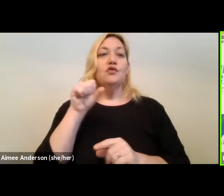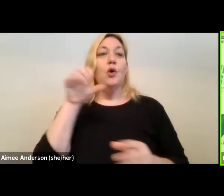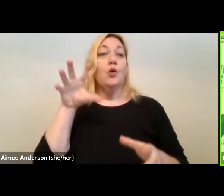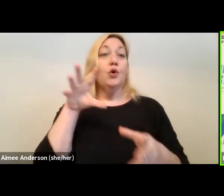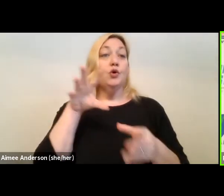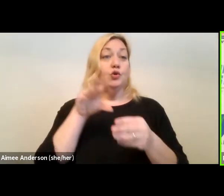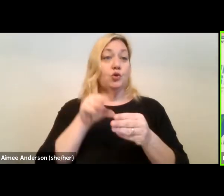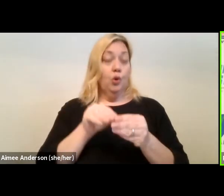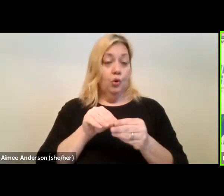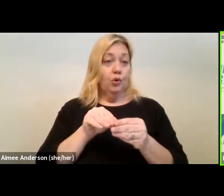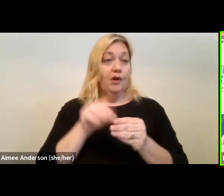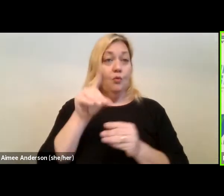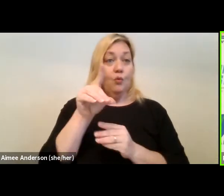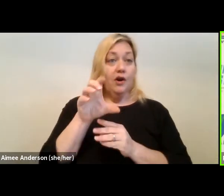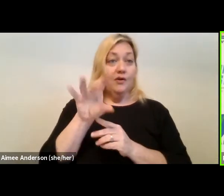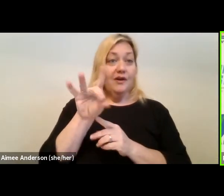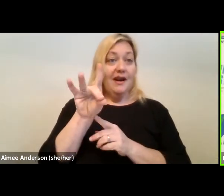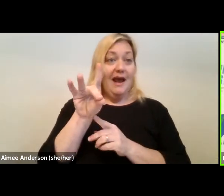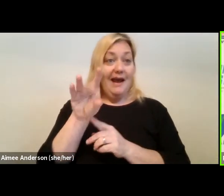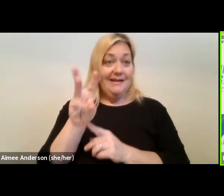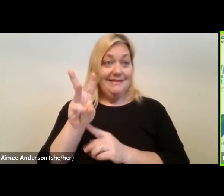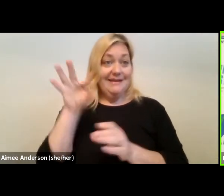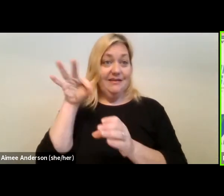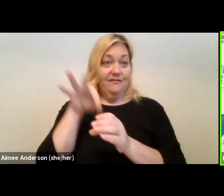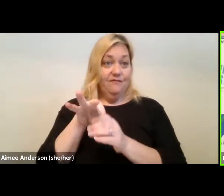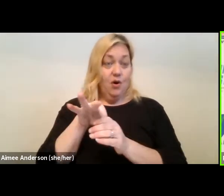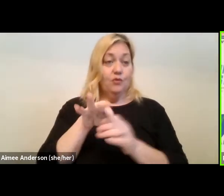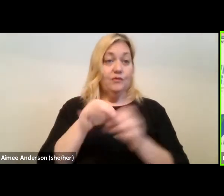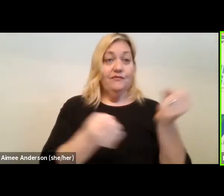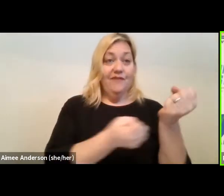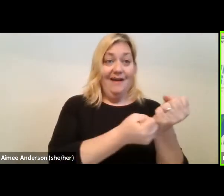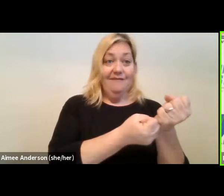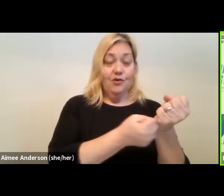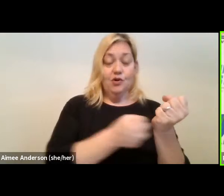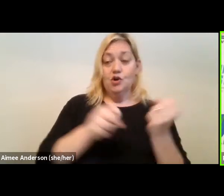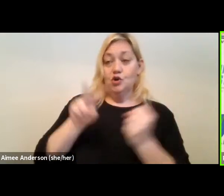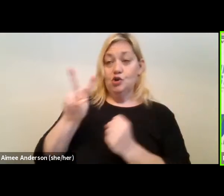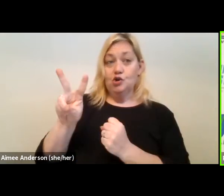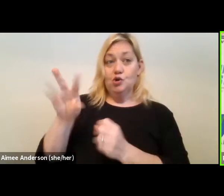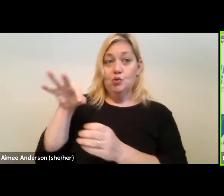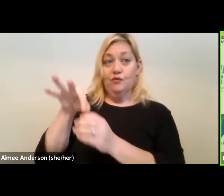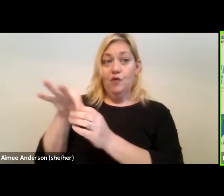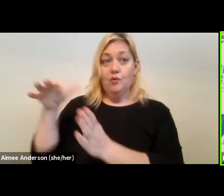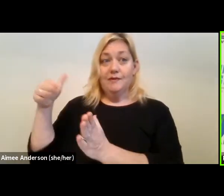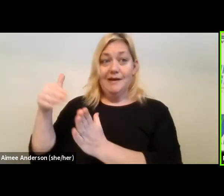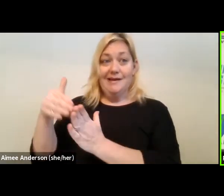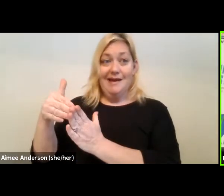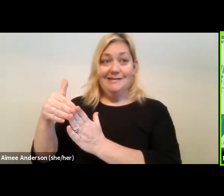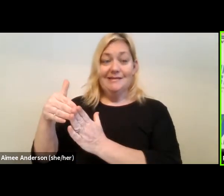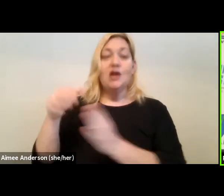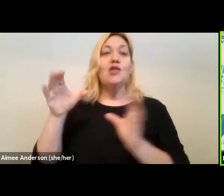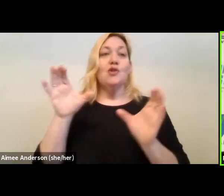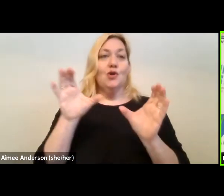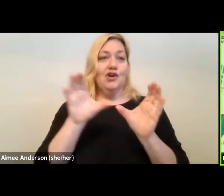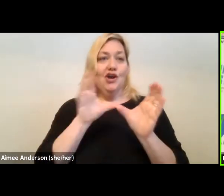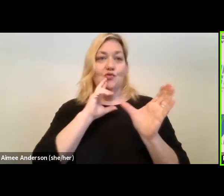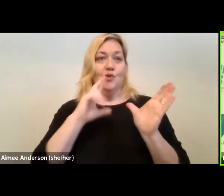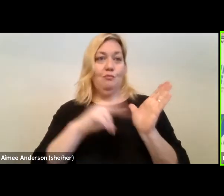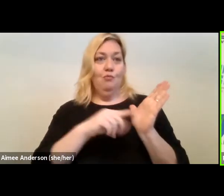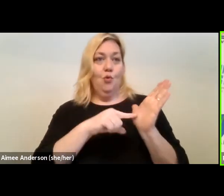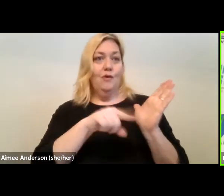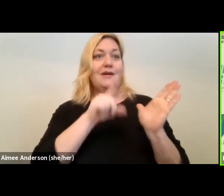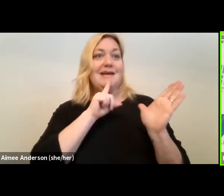of 186 votes in favor and 2 votes against, the credentials report